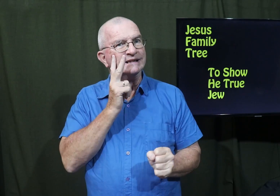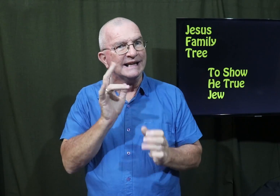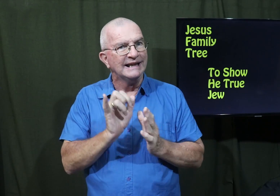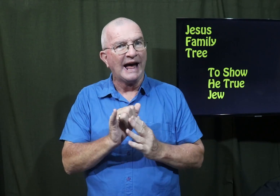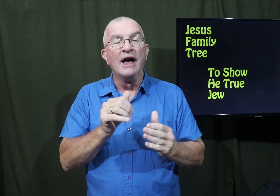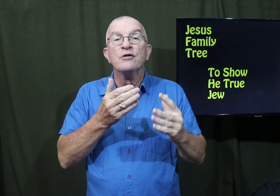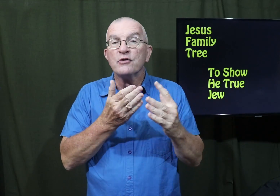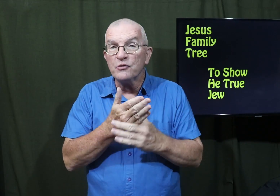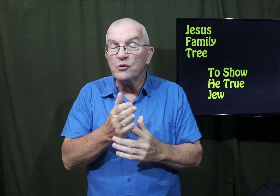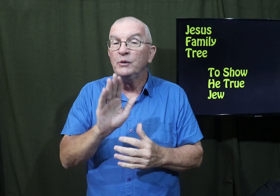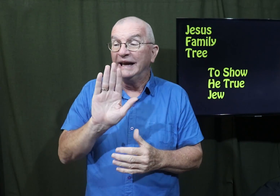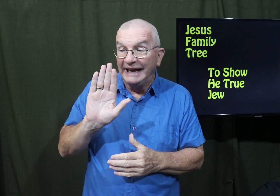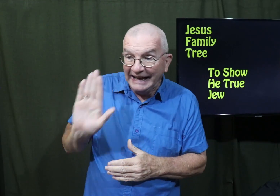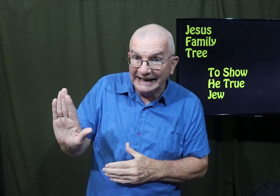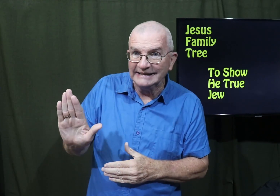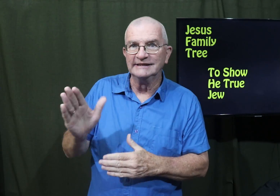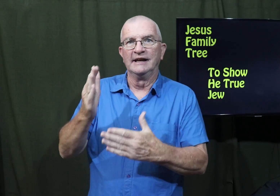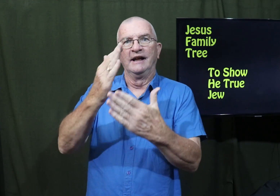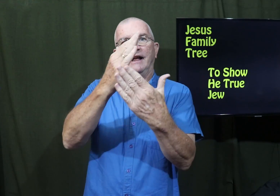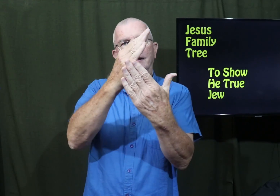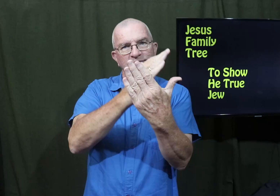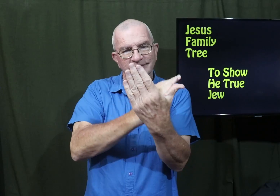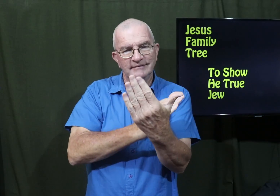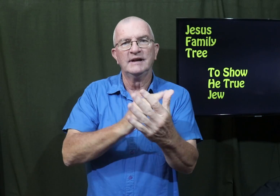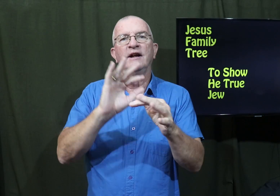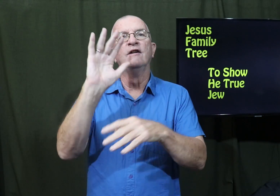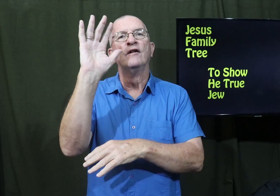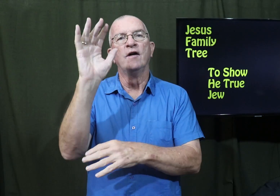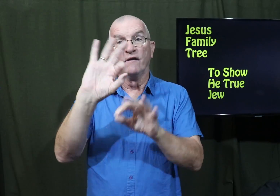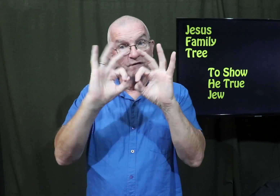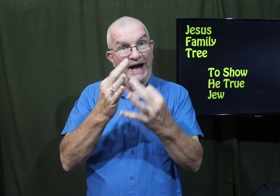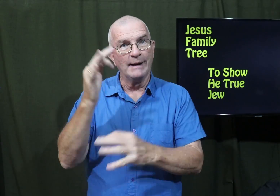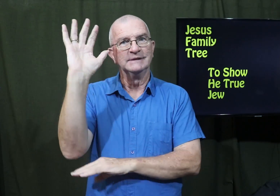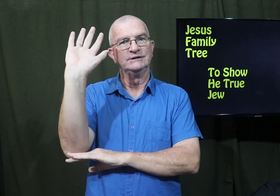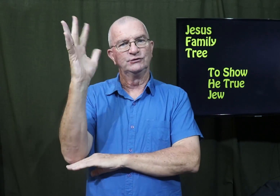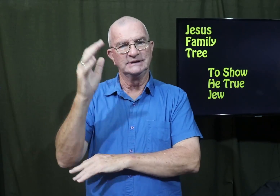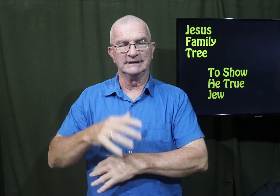we see that through his family tree and